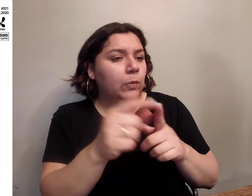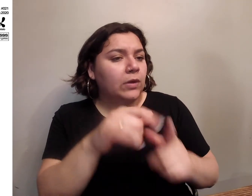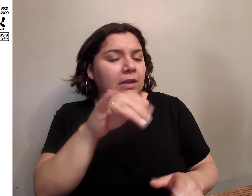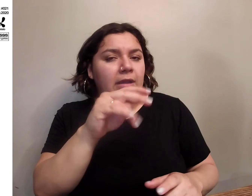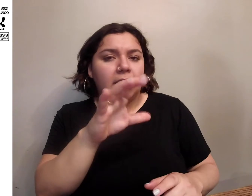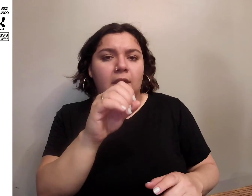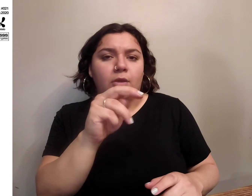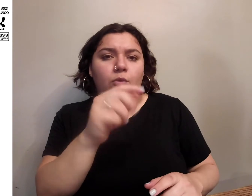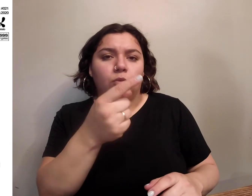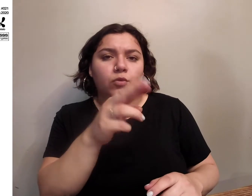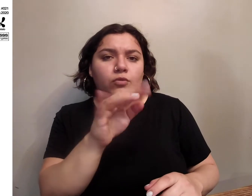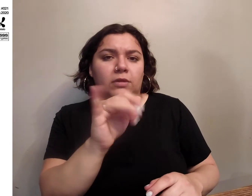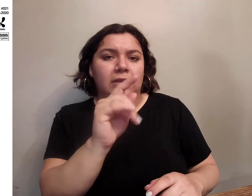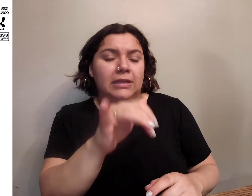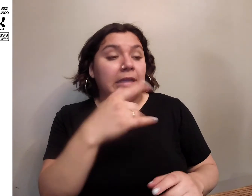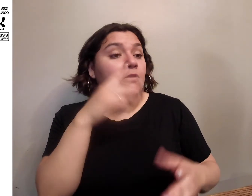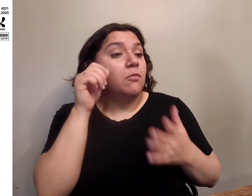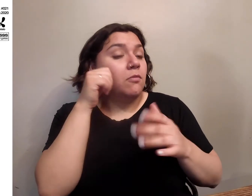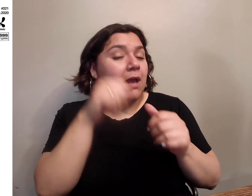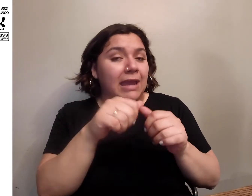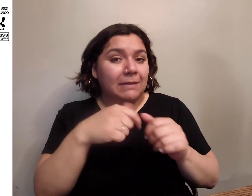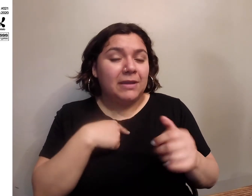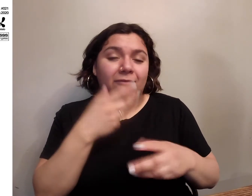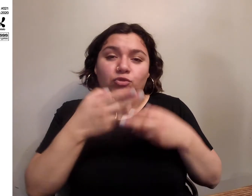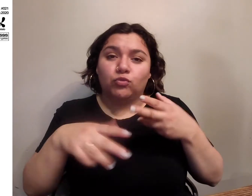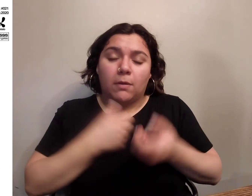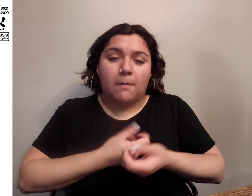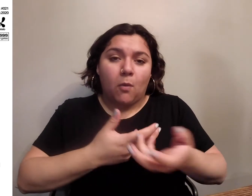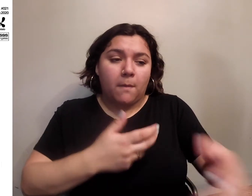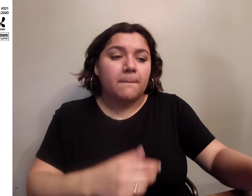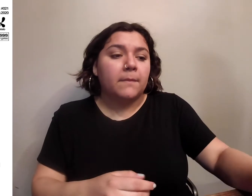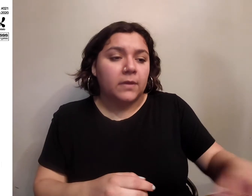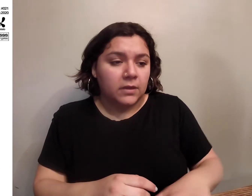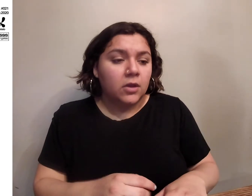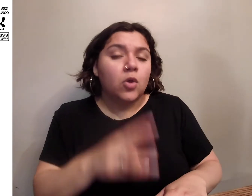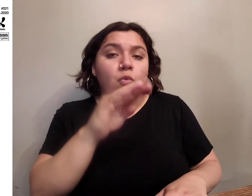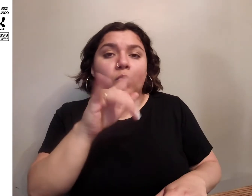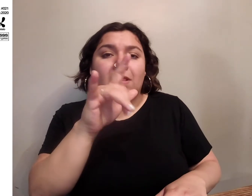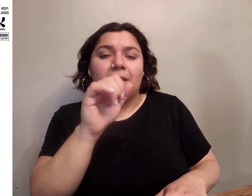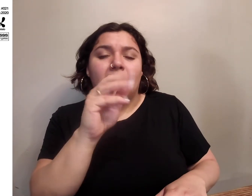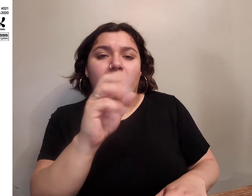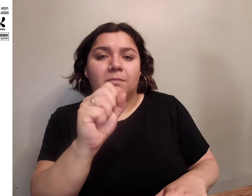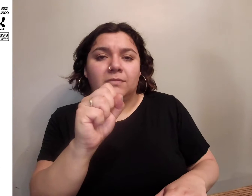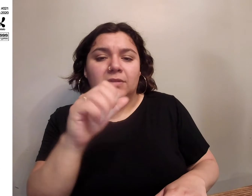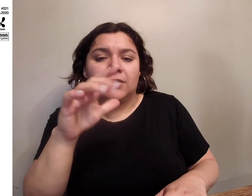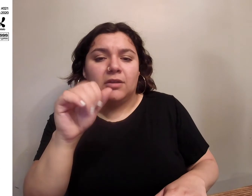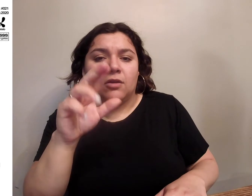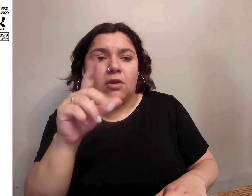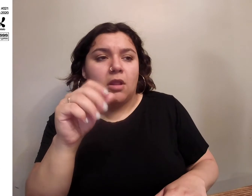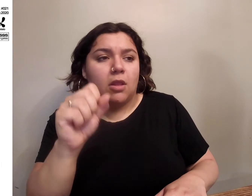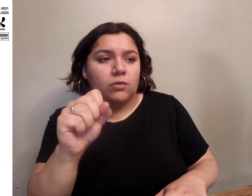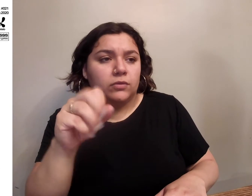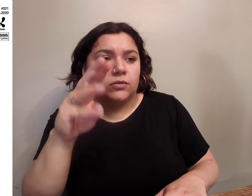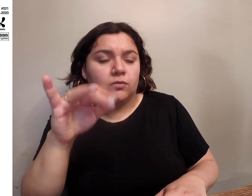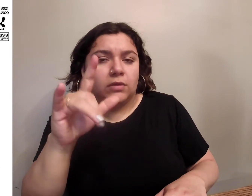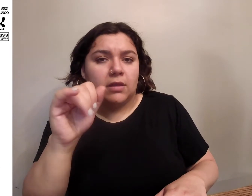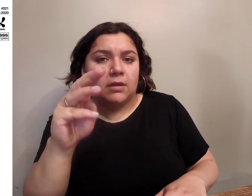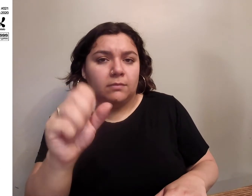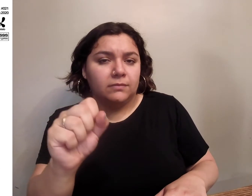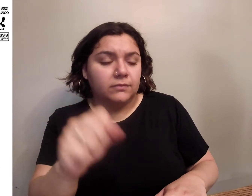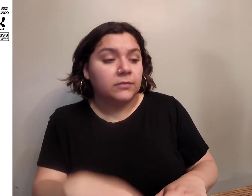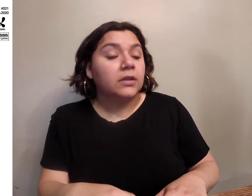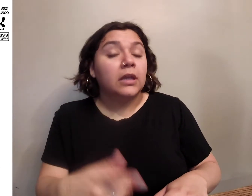it reminded me of a wonderful short poem of Carlos Williams, where he says, dissonance, if you are